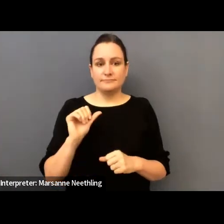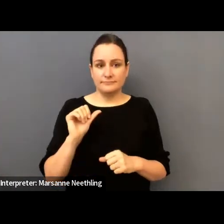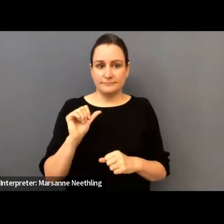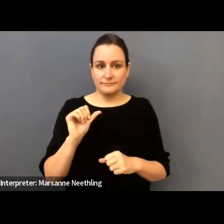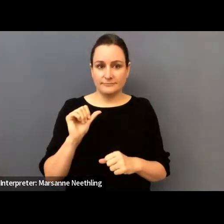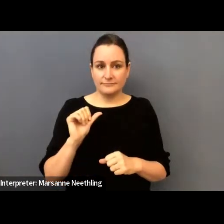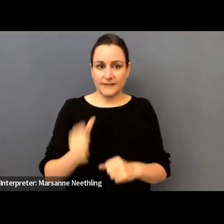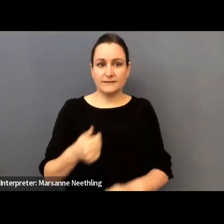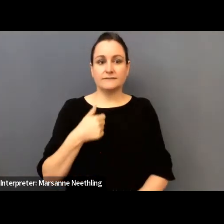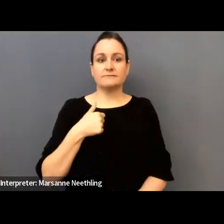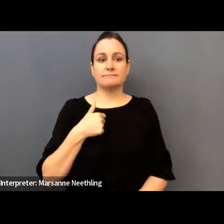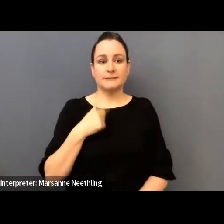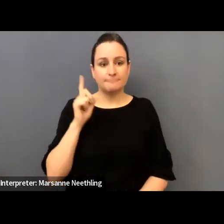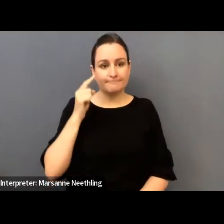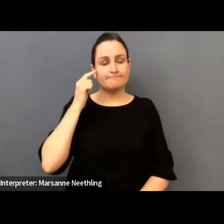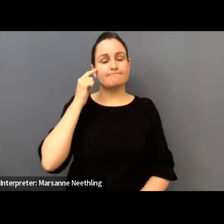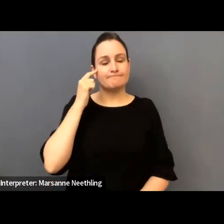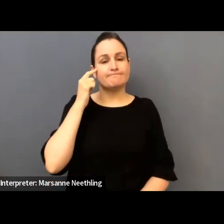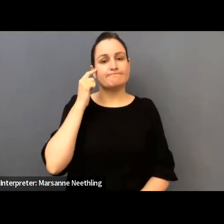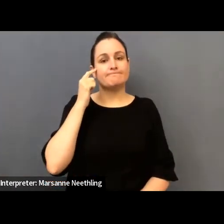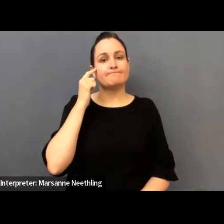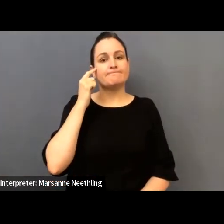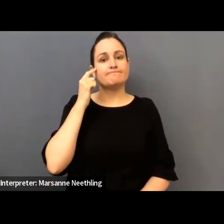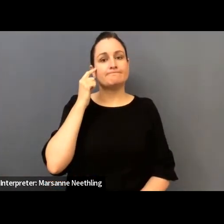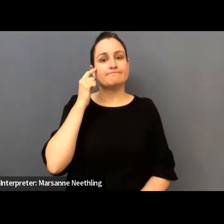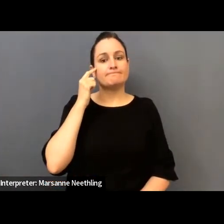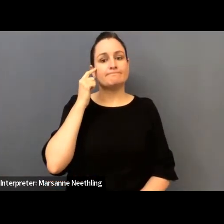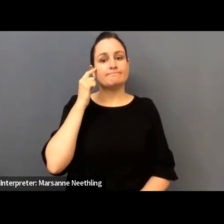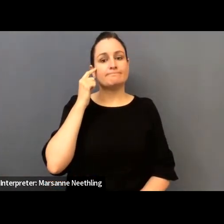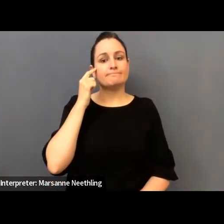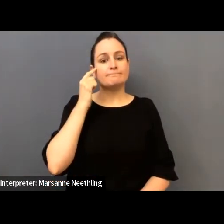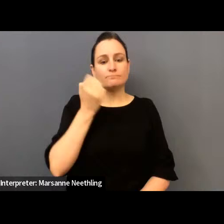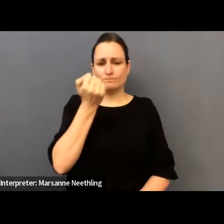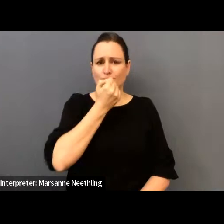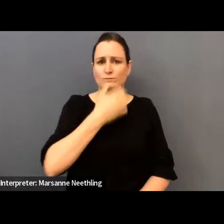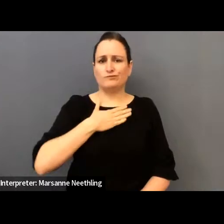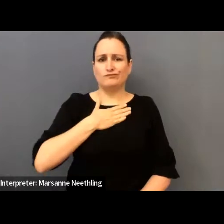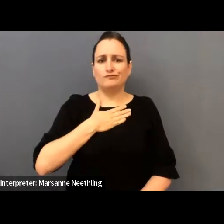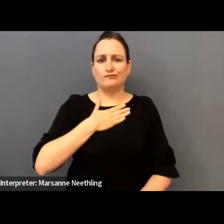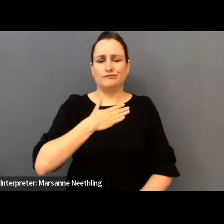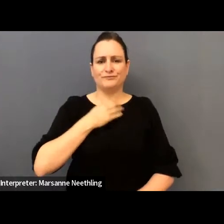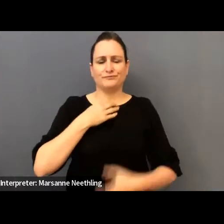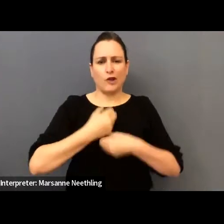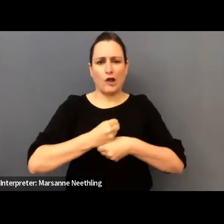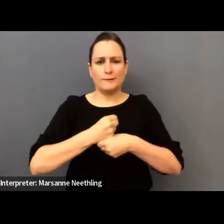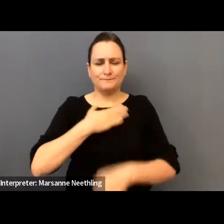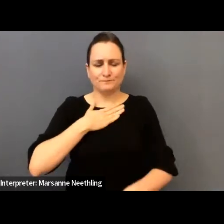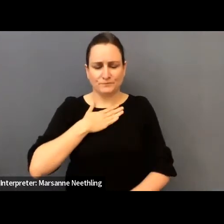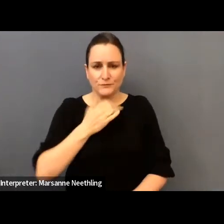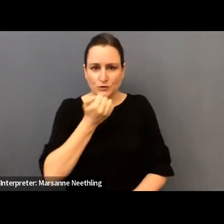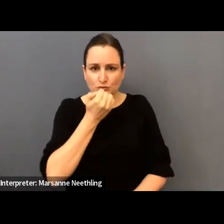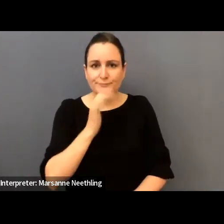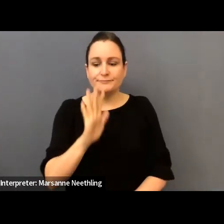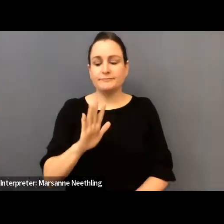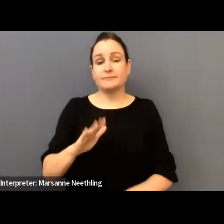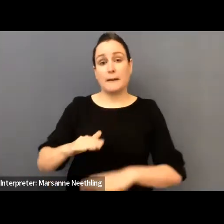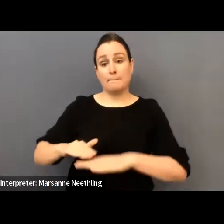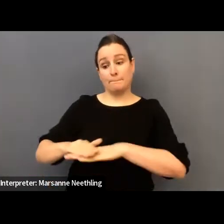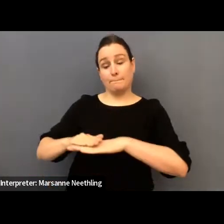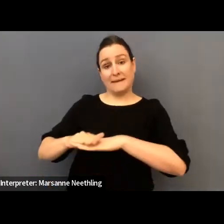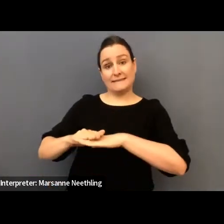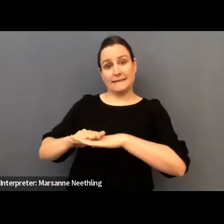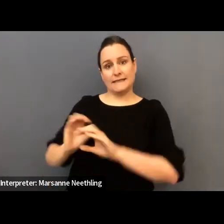the transitioning of deaf learners to, sorry for my voice, from basic education to higher